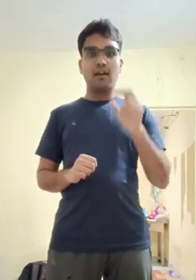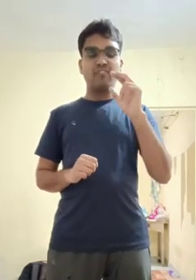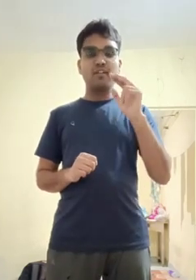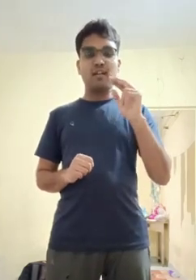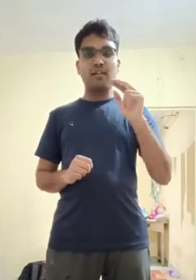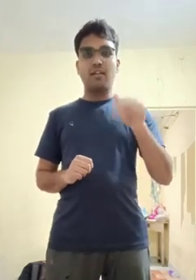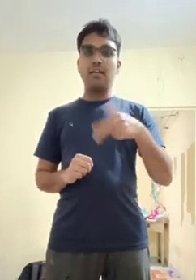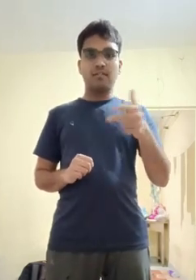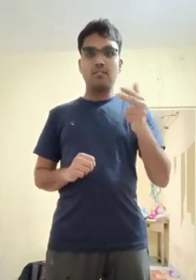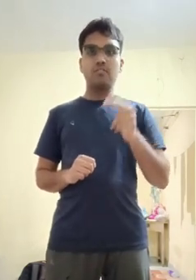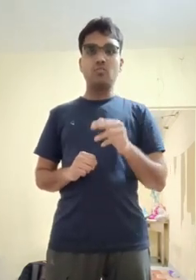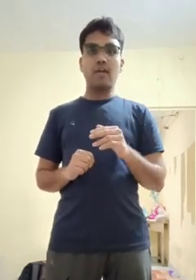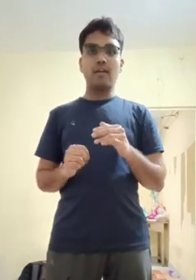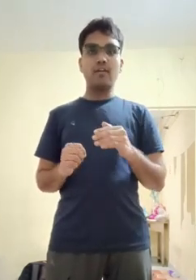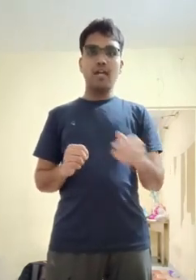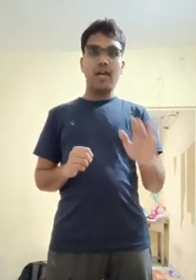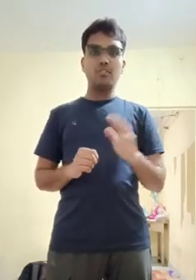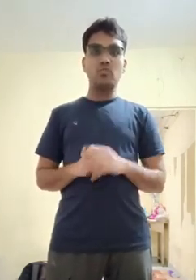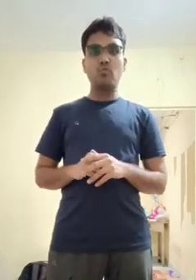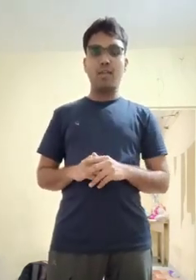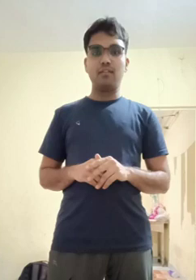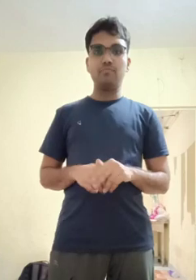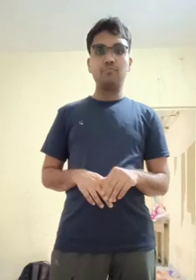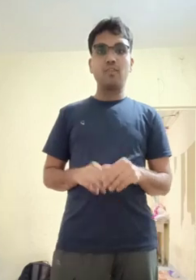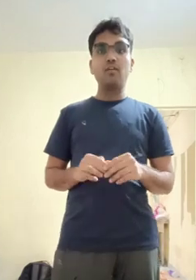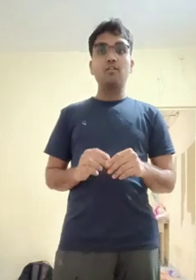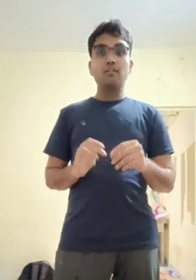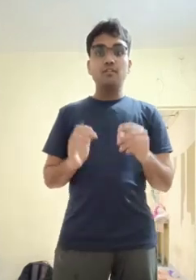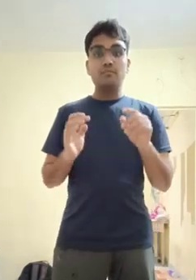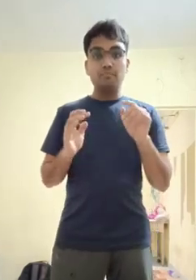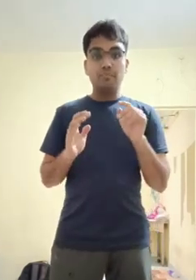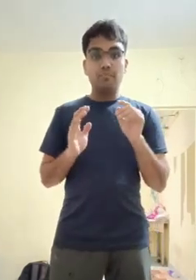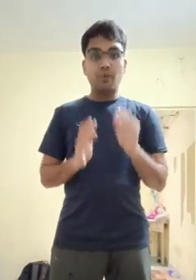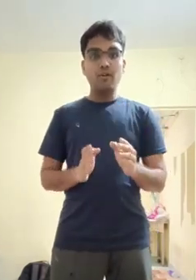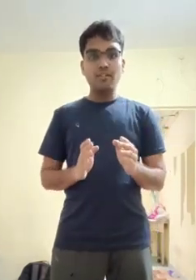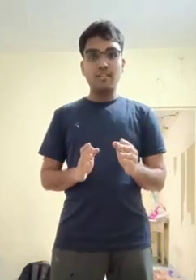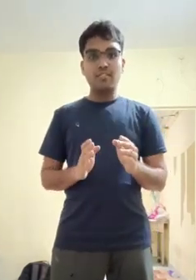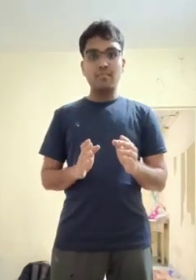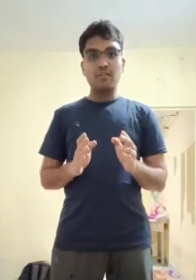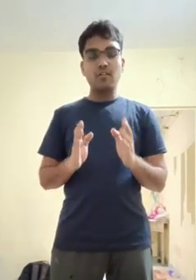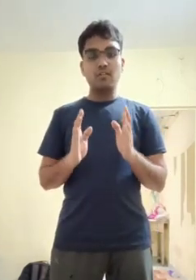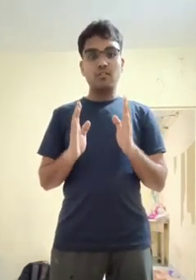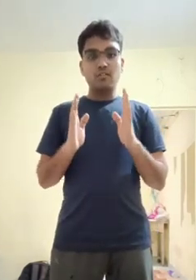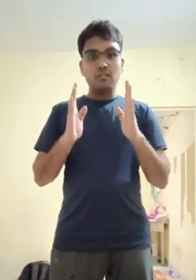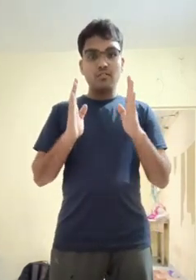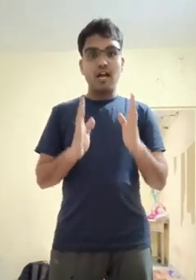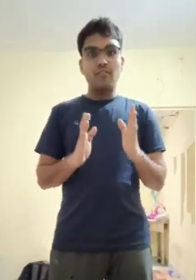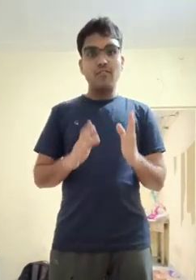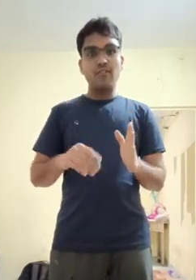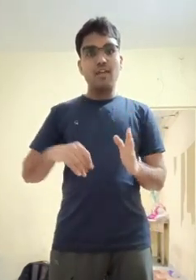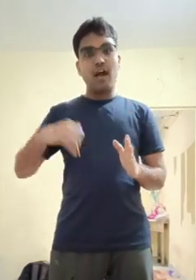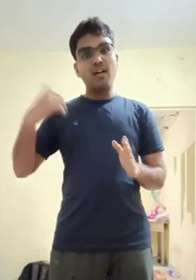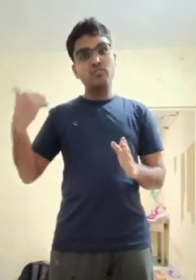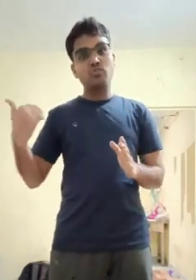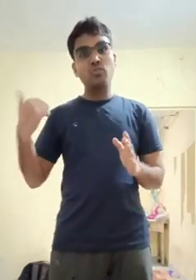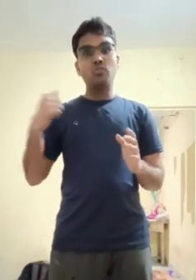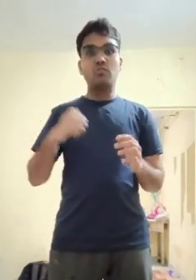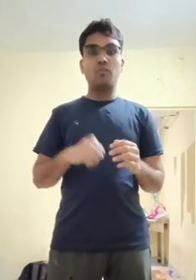after that delay you can run as you will. For this exception, Java will ask to